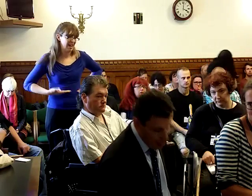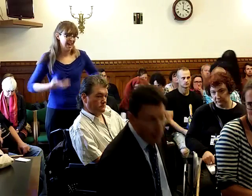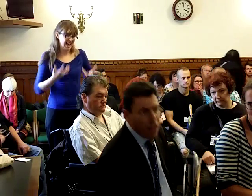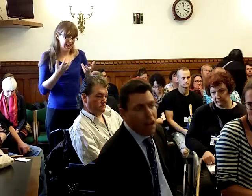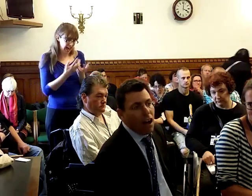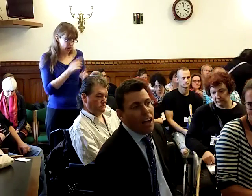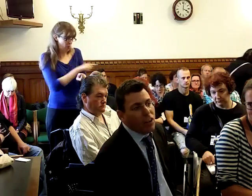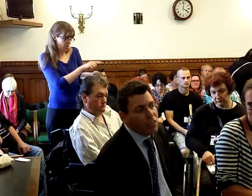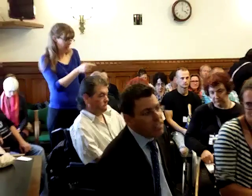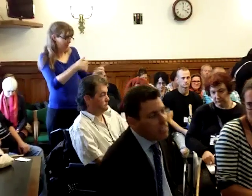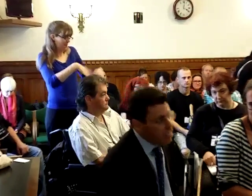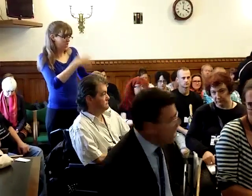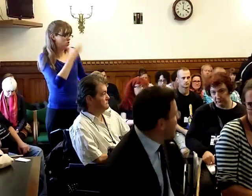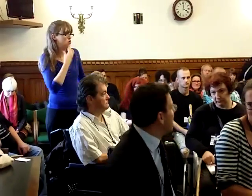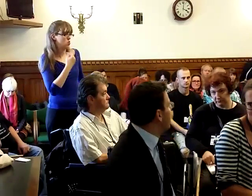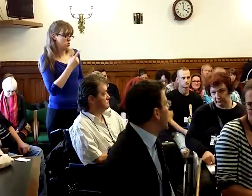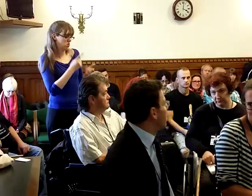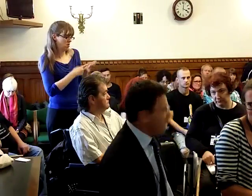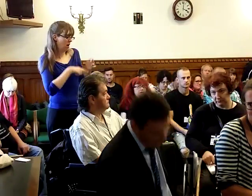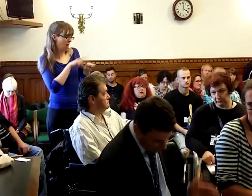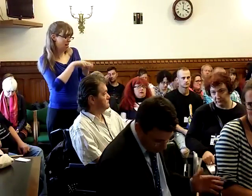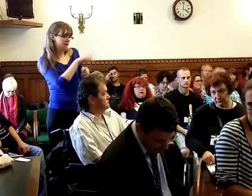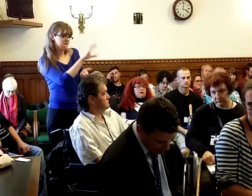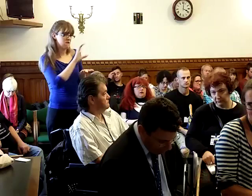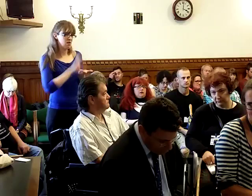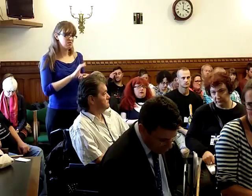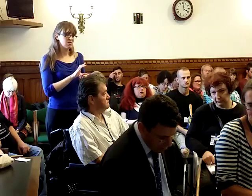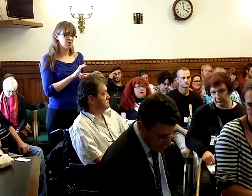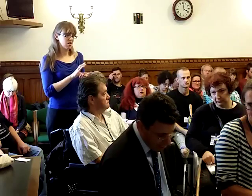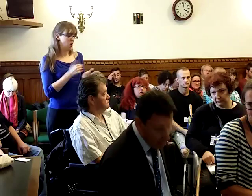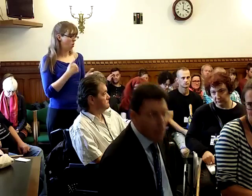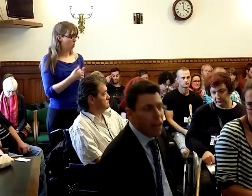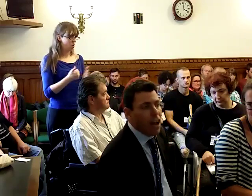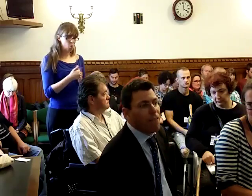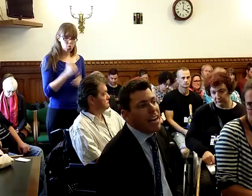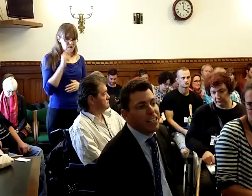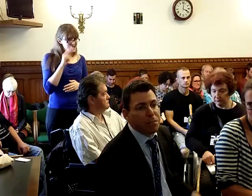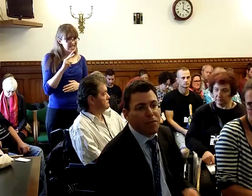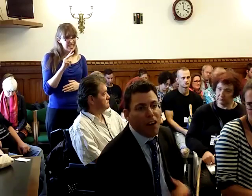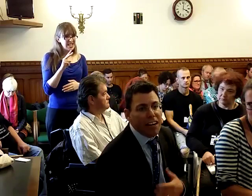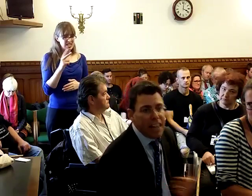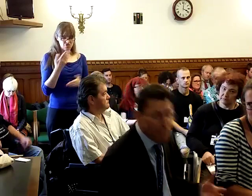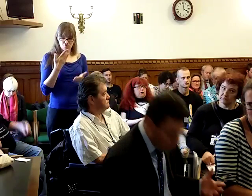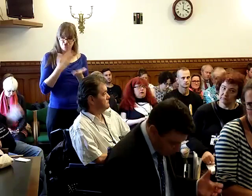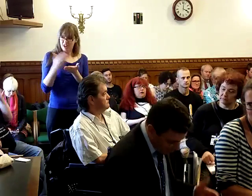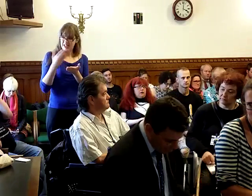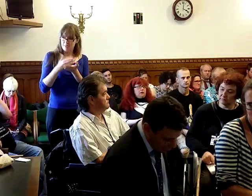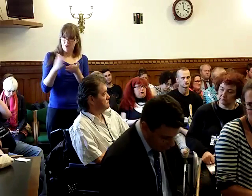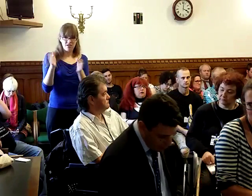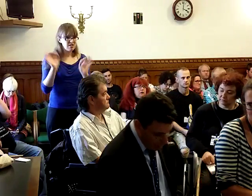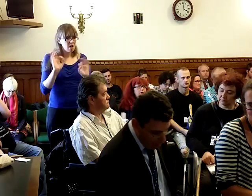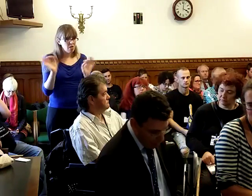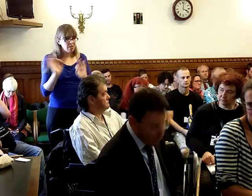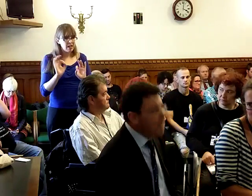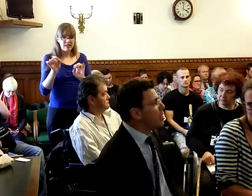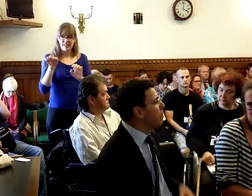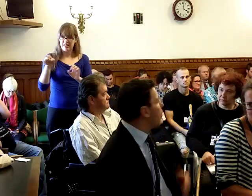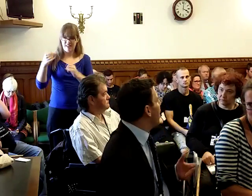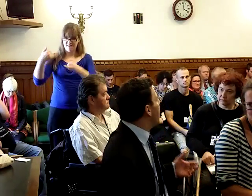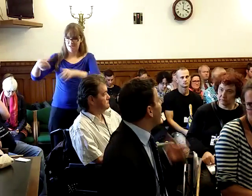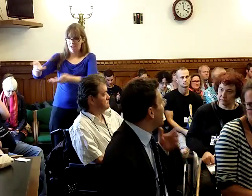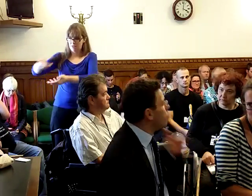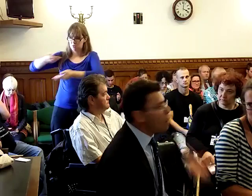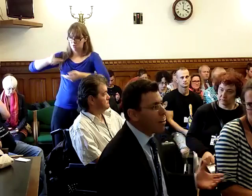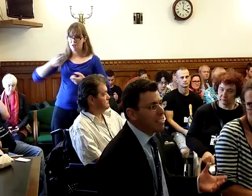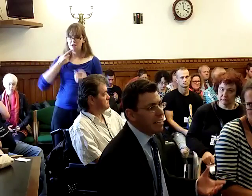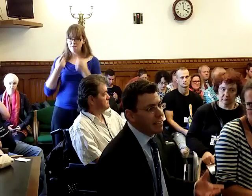did. I constantly see a lack of transparency, a failure to provide information, a failure